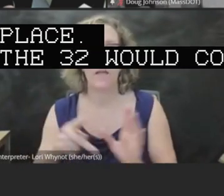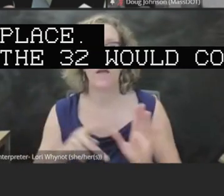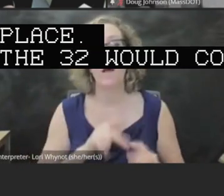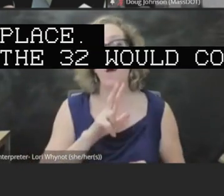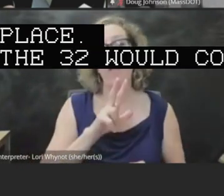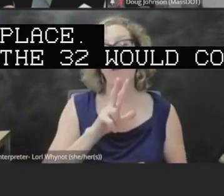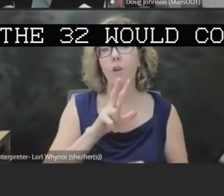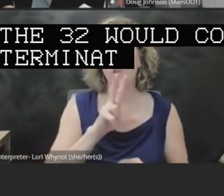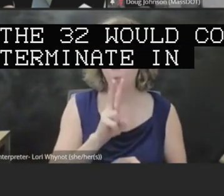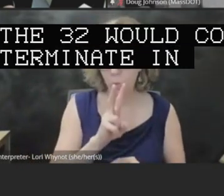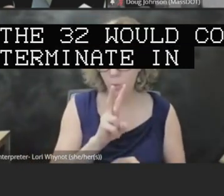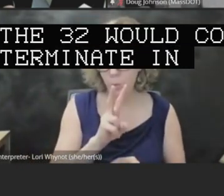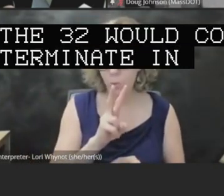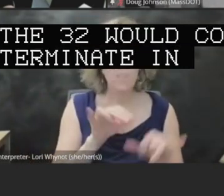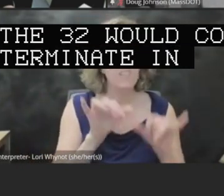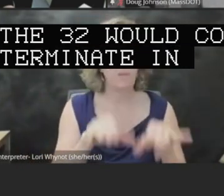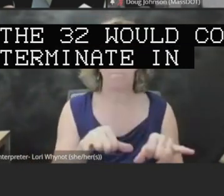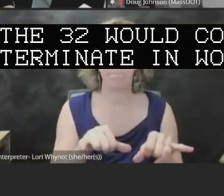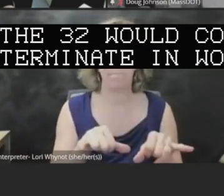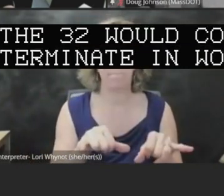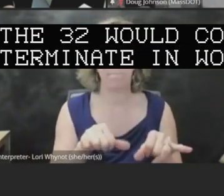Square as it does today.